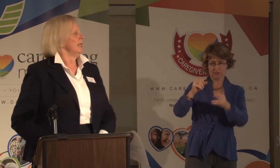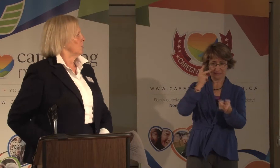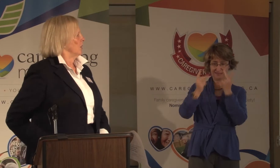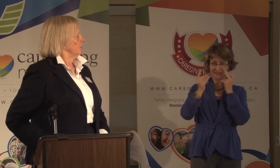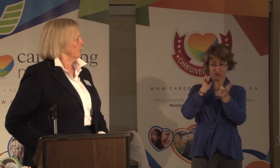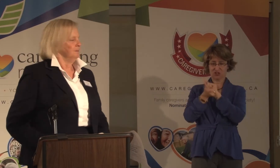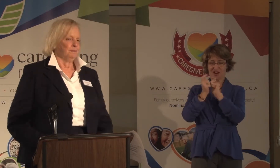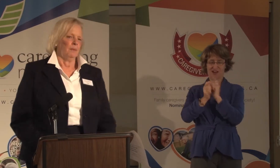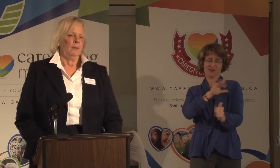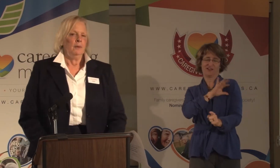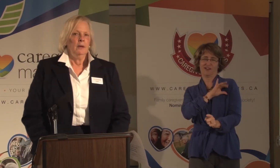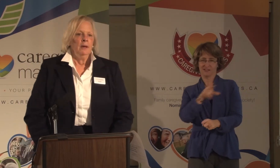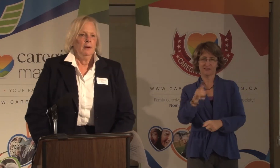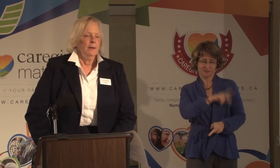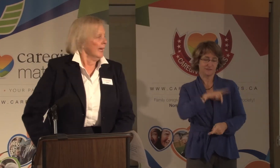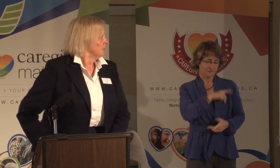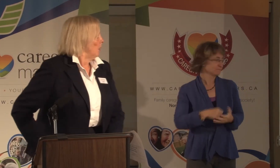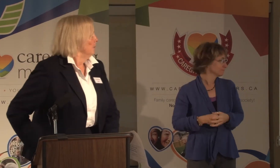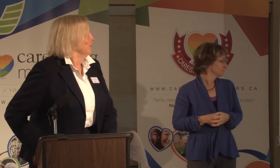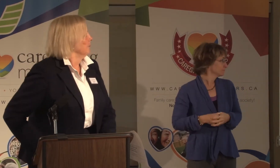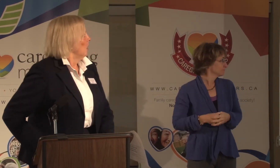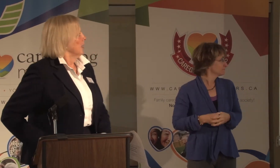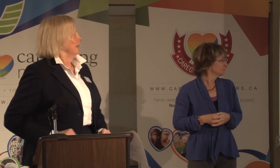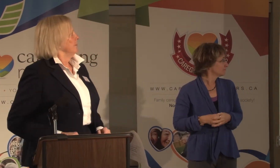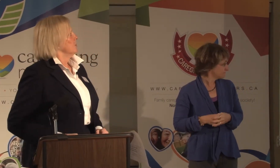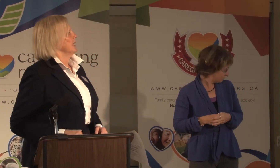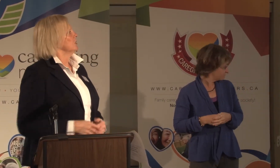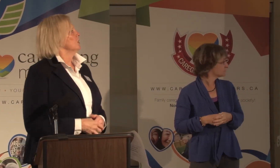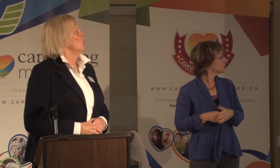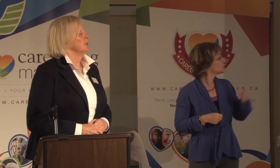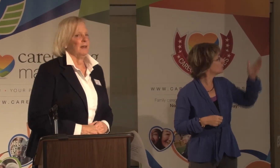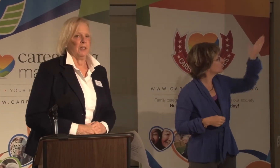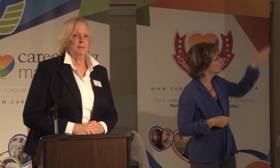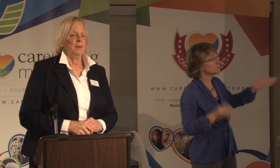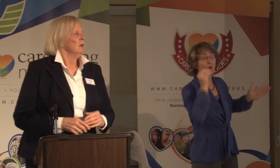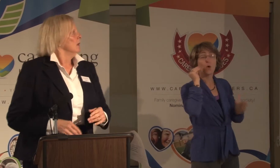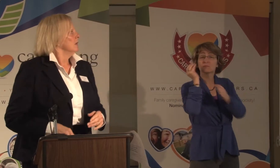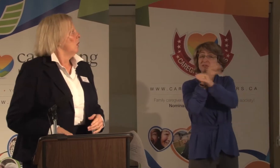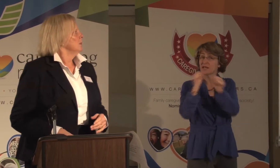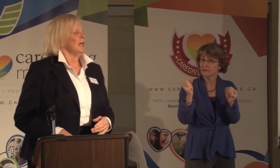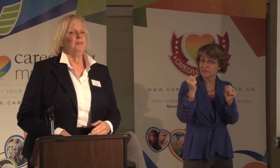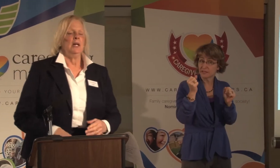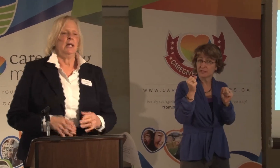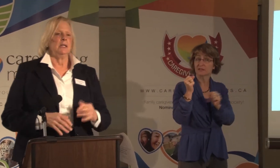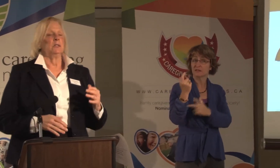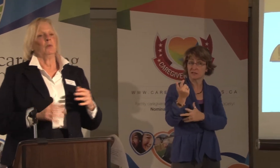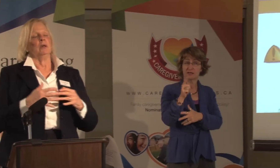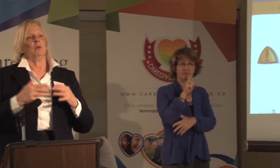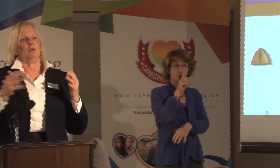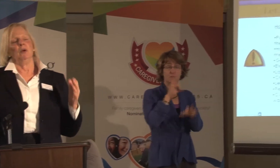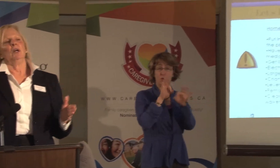changes that he's going through. Thanks, Paul. Okay, so let's look at home safety. Home safety